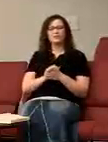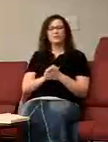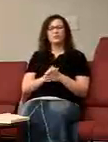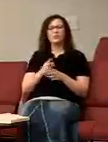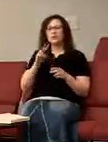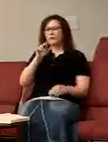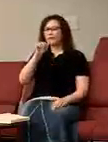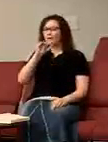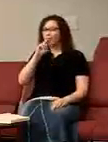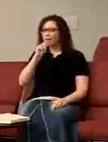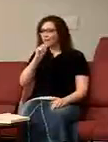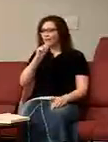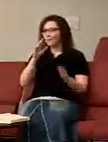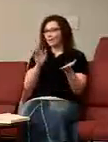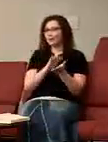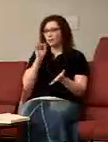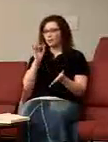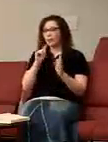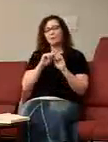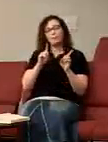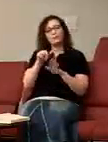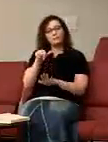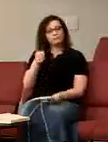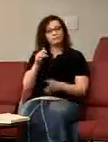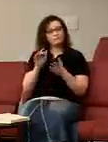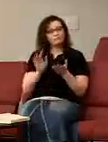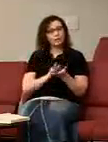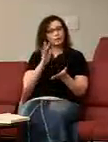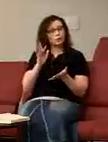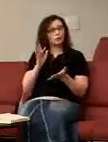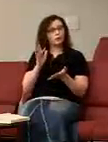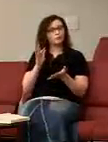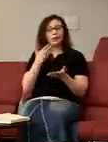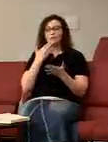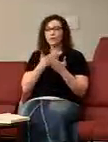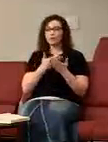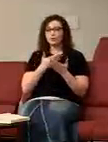glory, right? Mm-hmm. Wood, hay, stubble. But there's other glory that's good, like when we